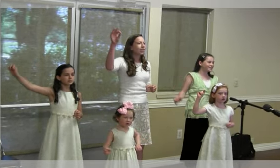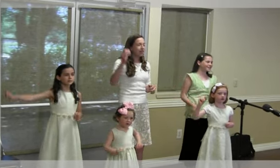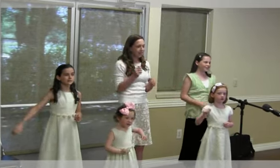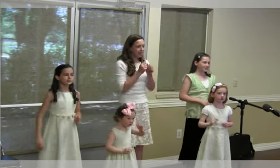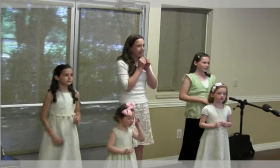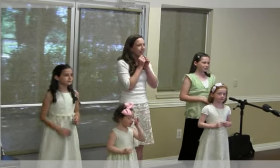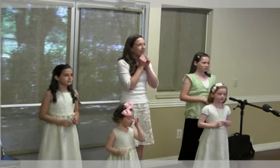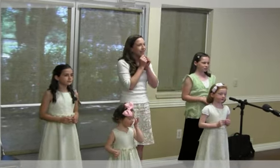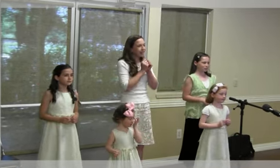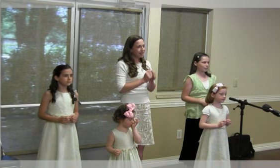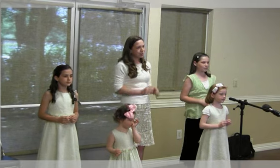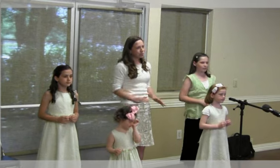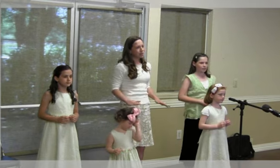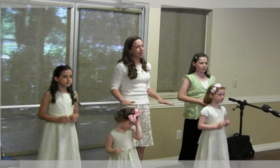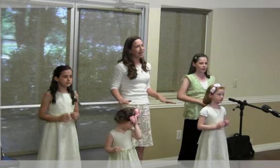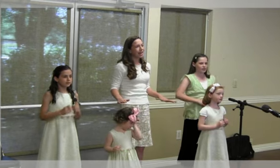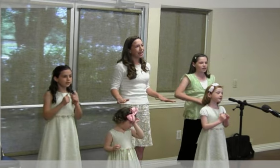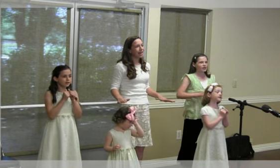Soul It Is